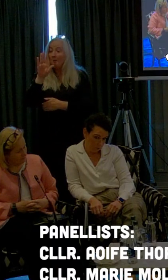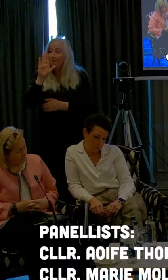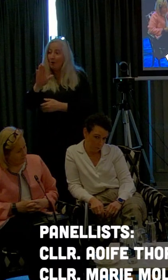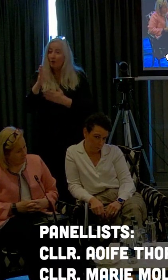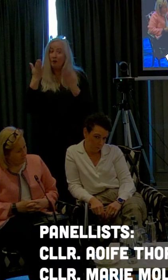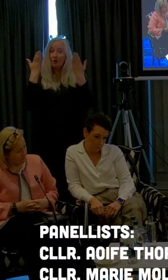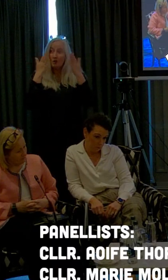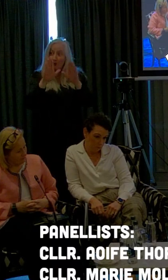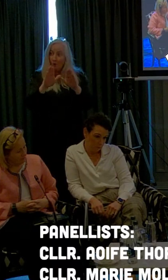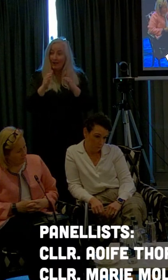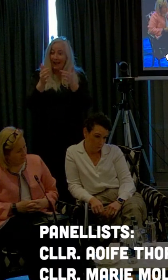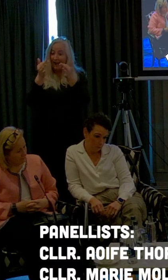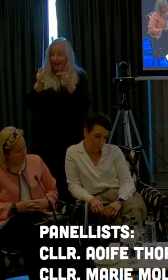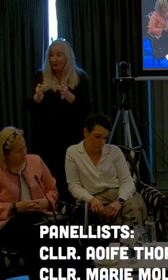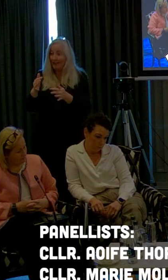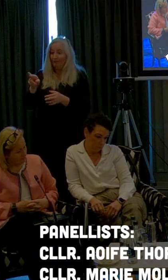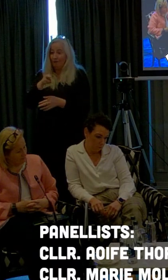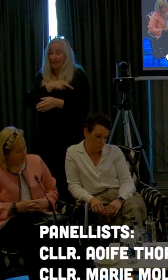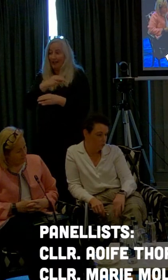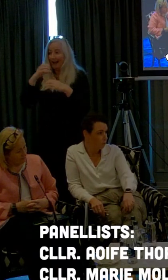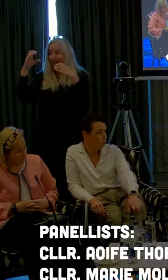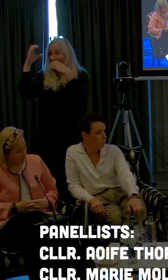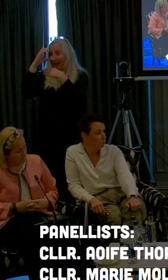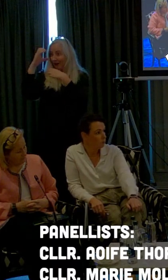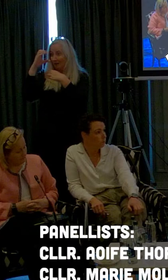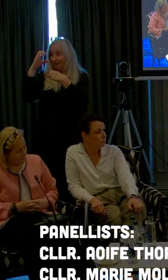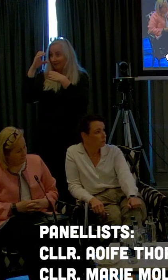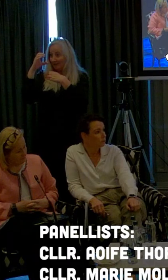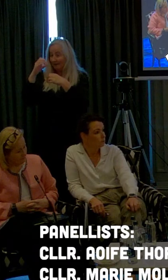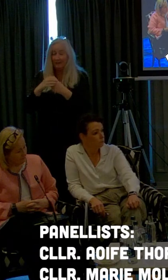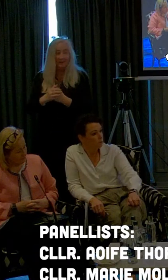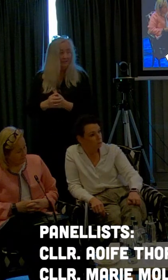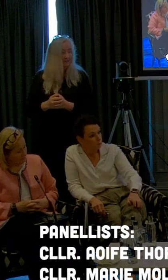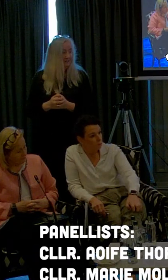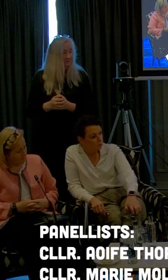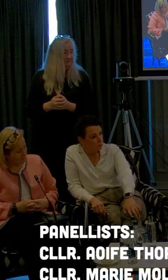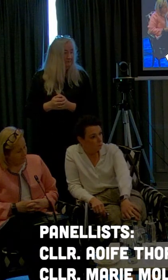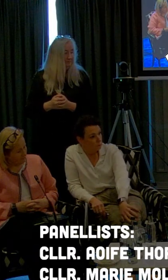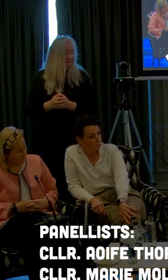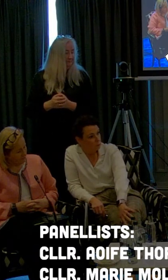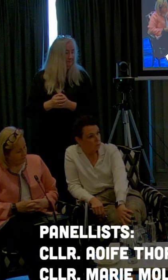do care and that you don't mind. I mean, at the moment I'm working with